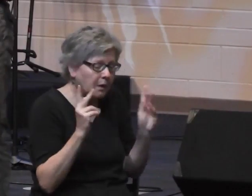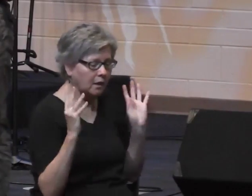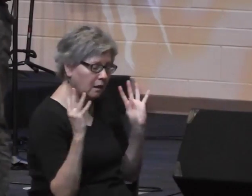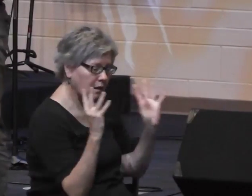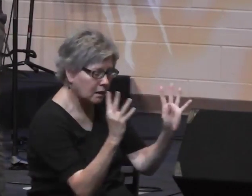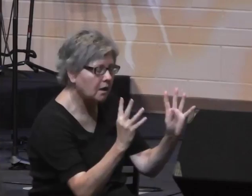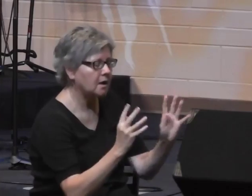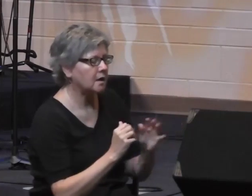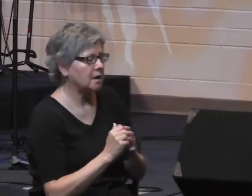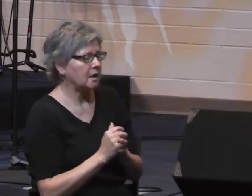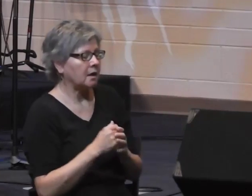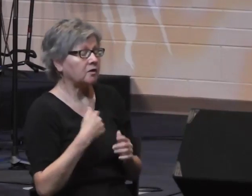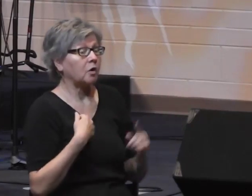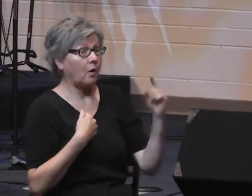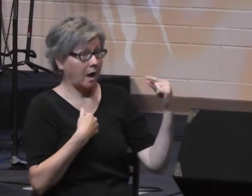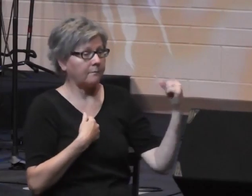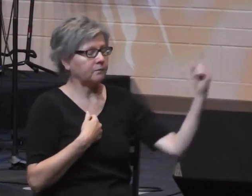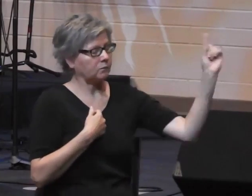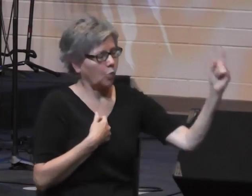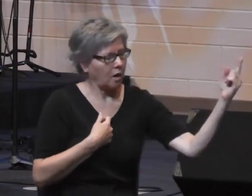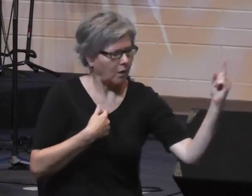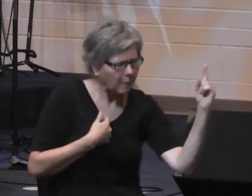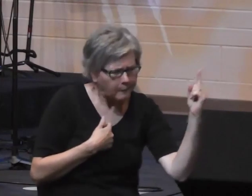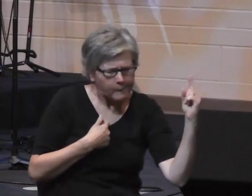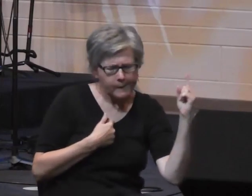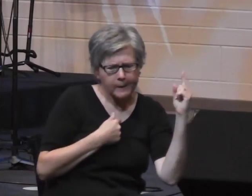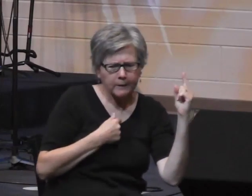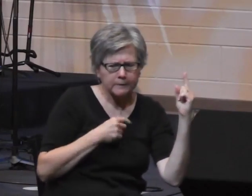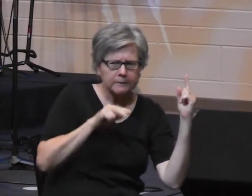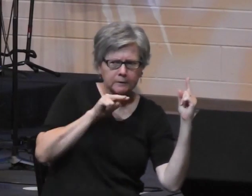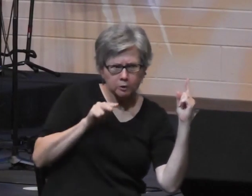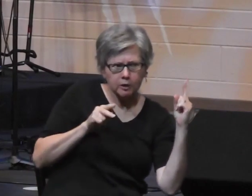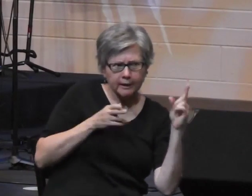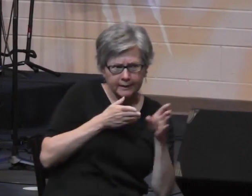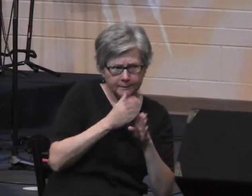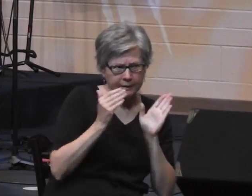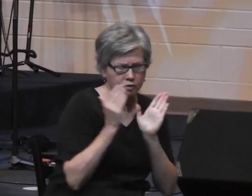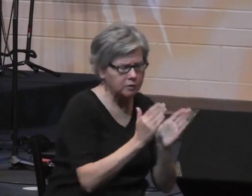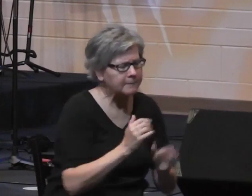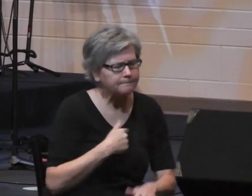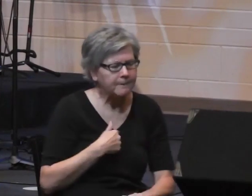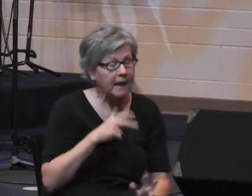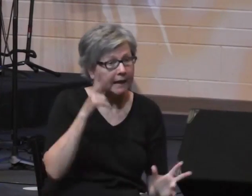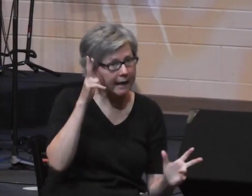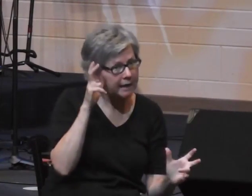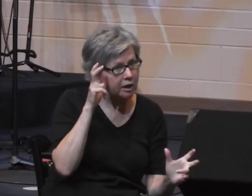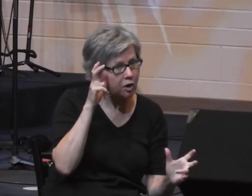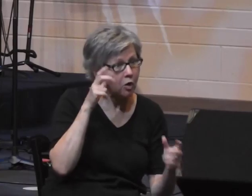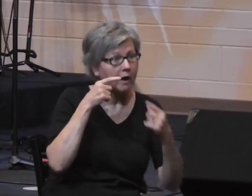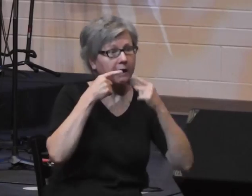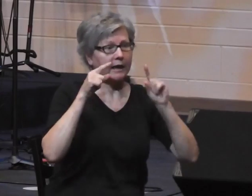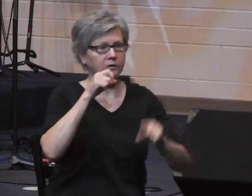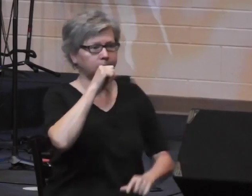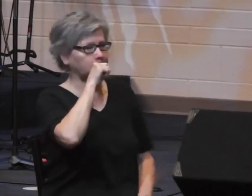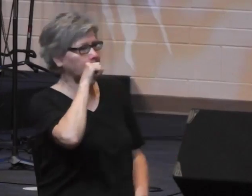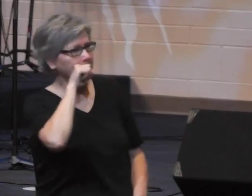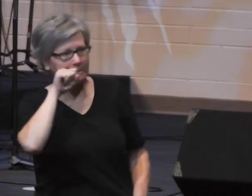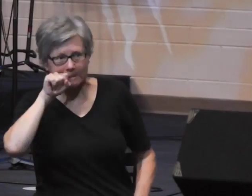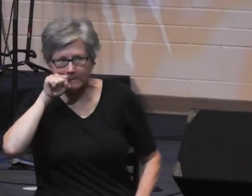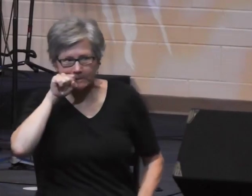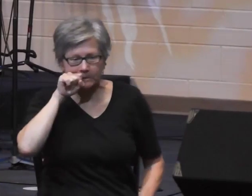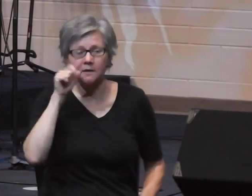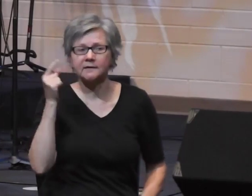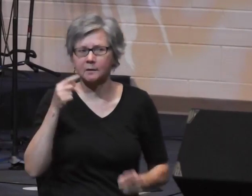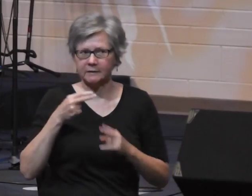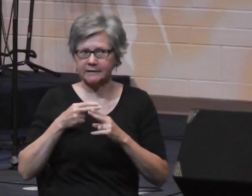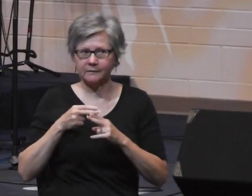They're lining Main Street. So I'm a couple blocks away. I'm walking towards Main Street, and I can hear the announcer, and I hear the announcer call out